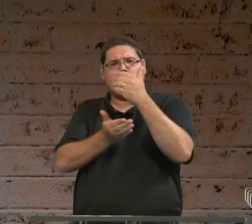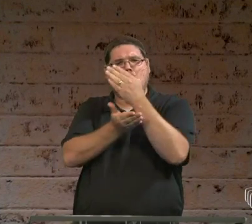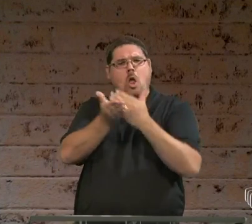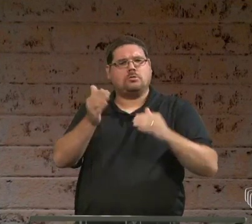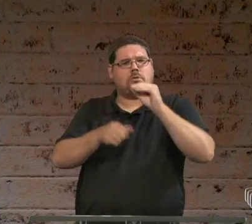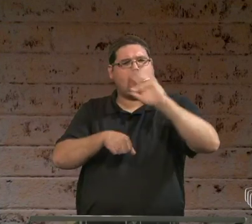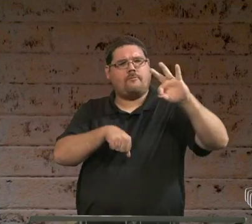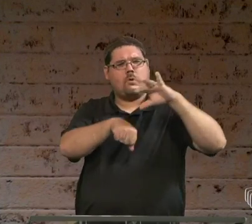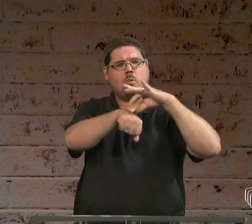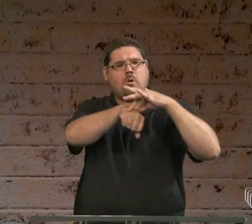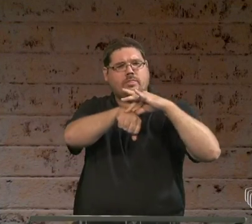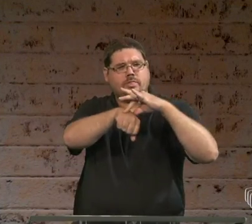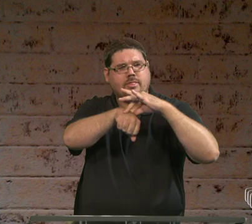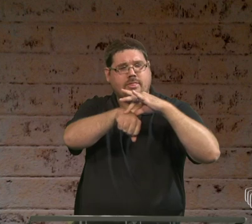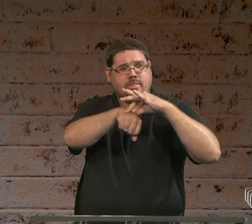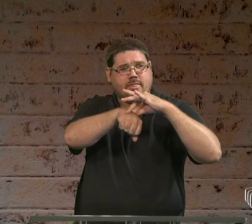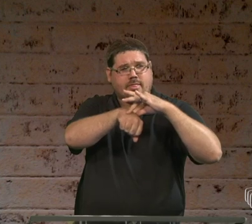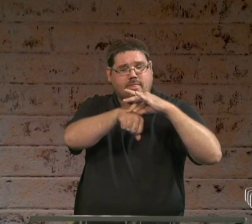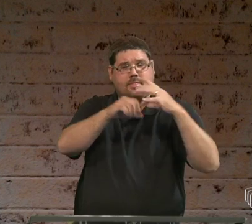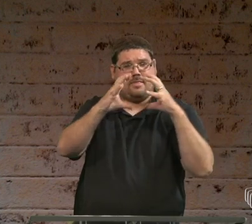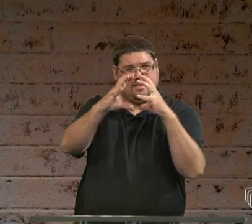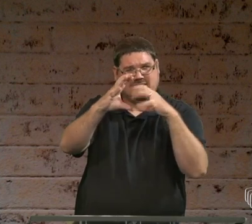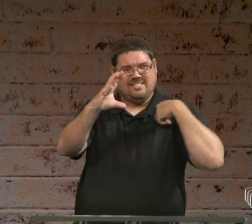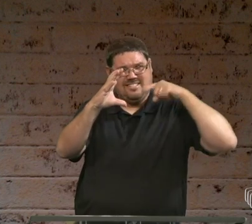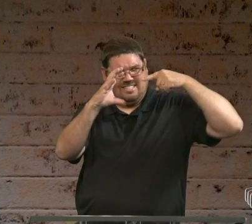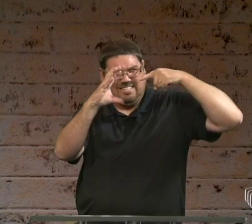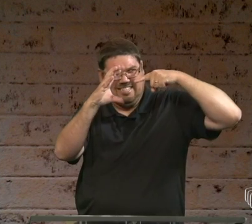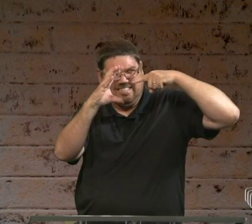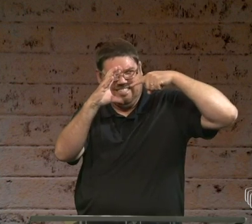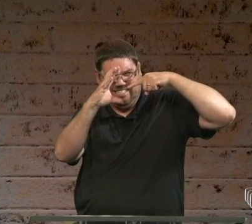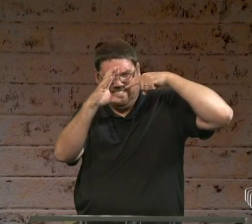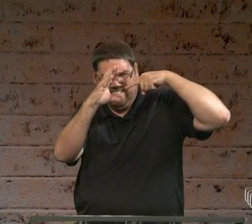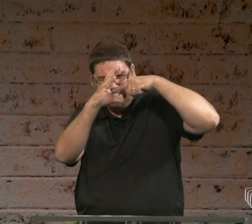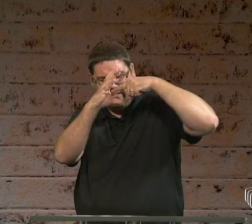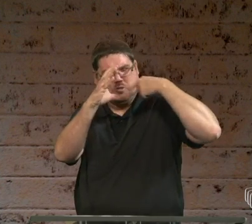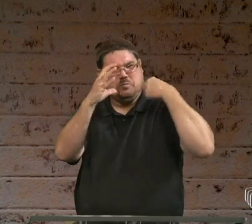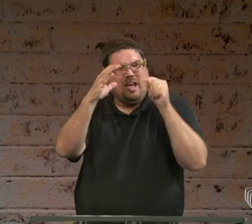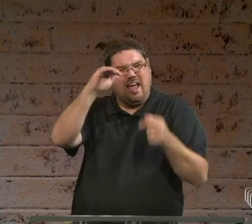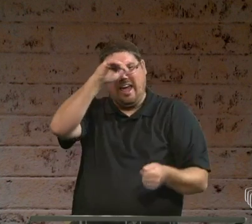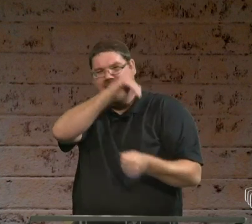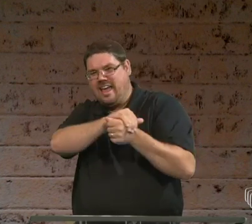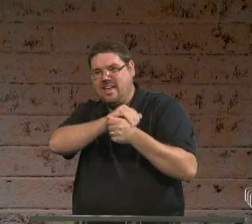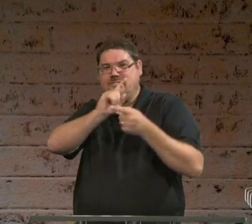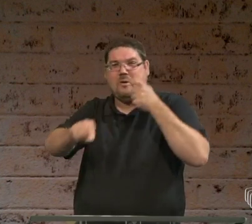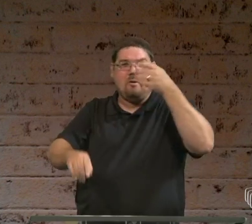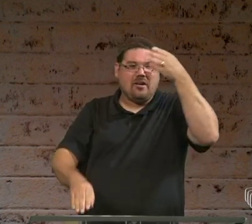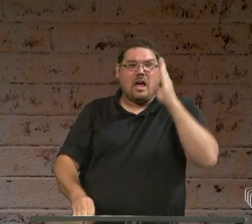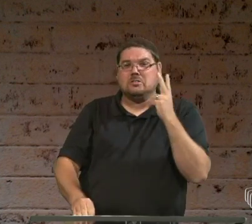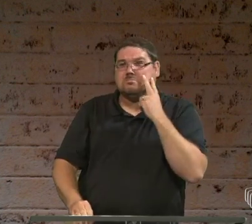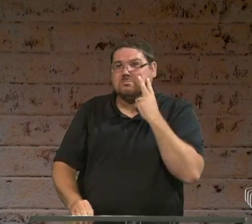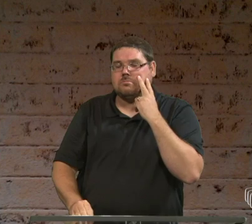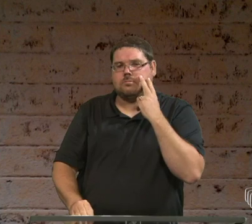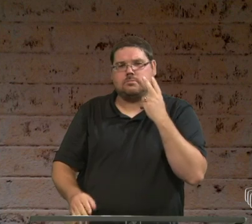the appropriate meaning is more like the center of the earth, the deepest, if you drill clear down to the core of the